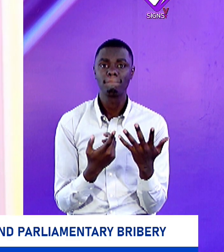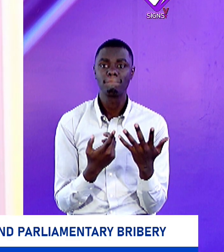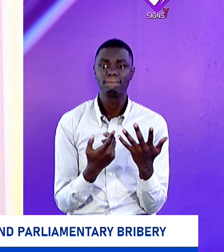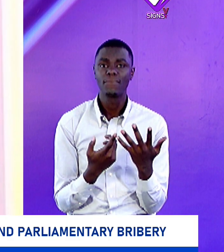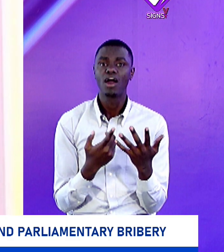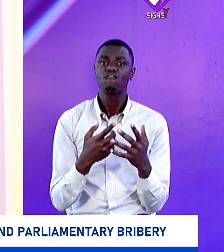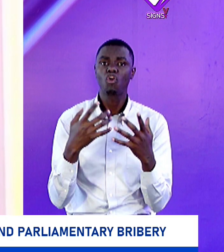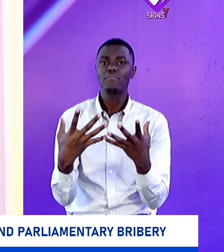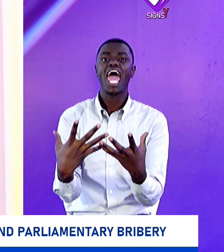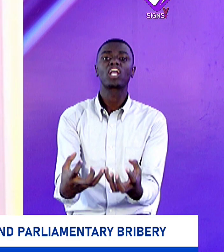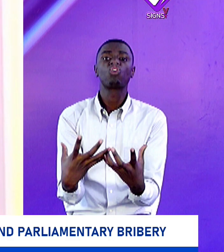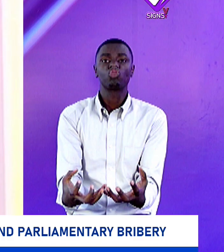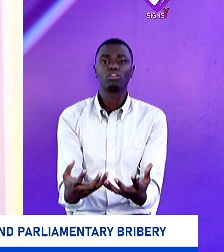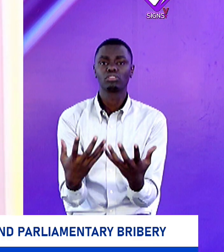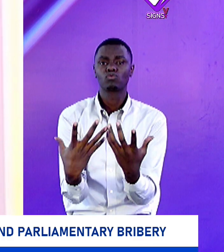extortion.